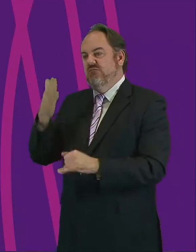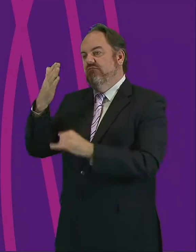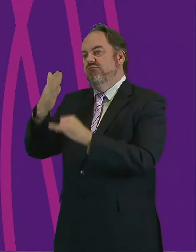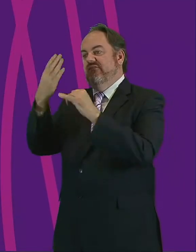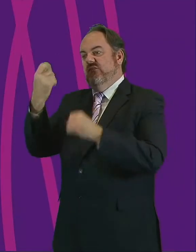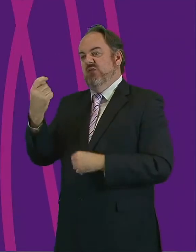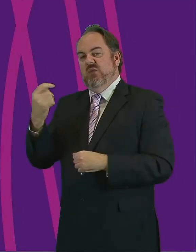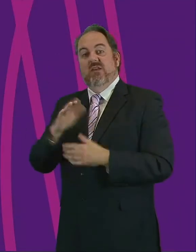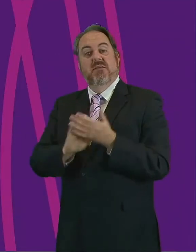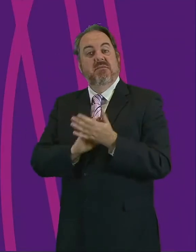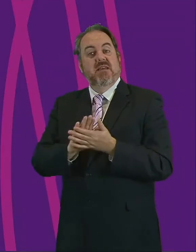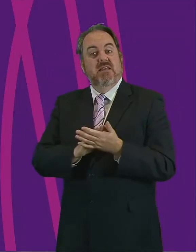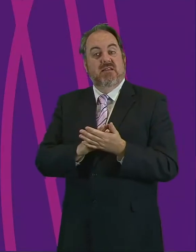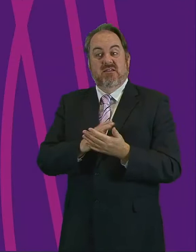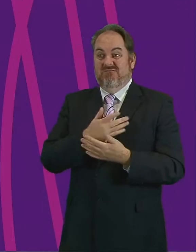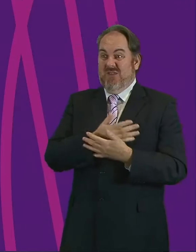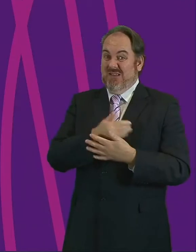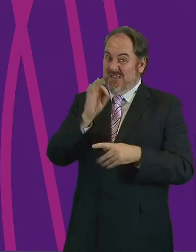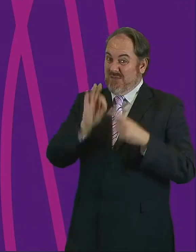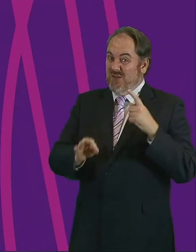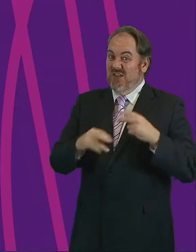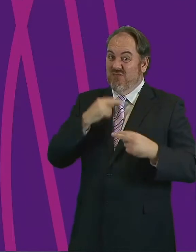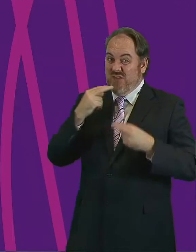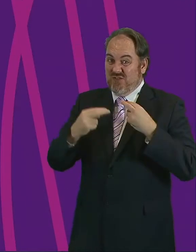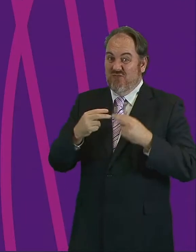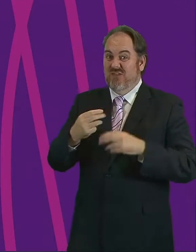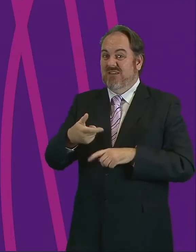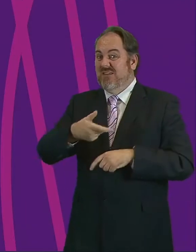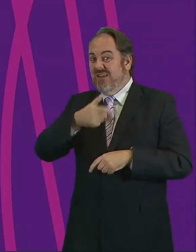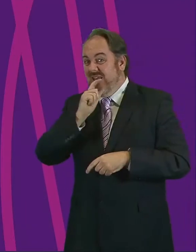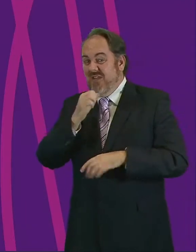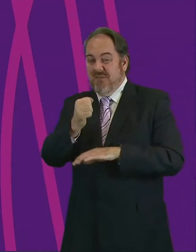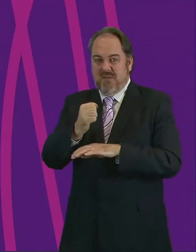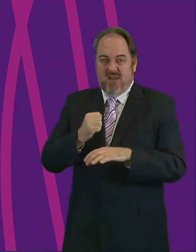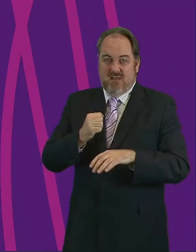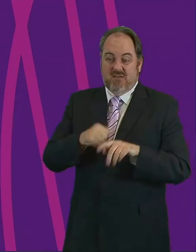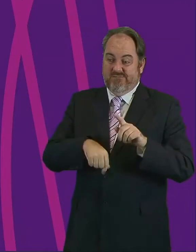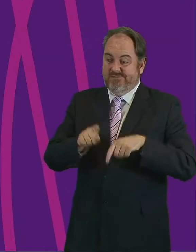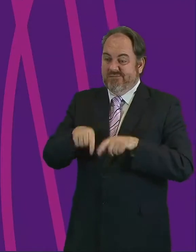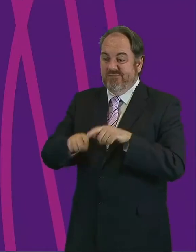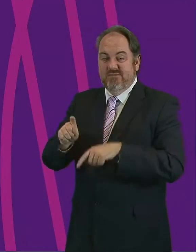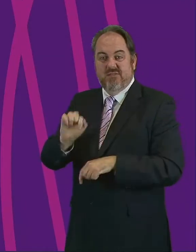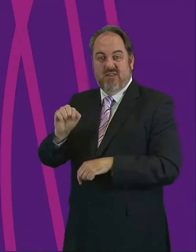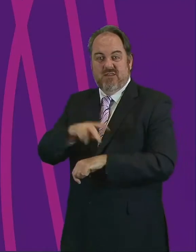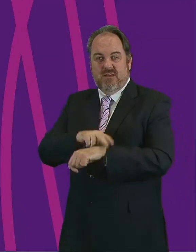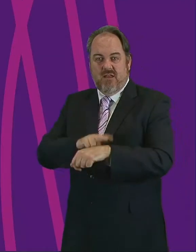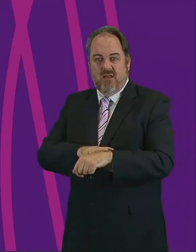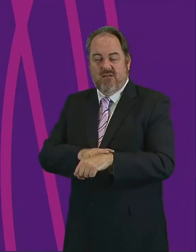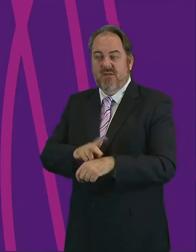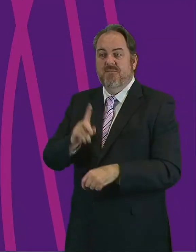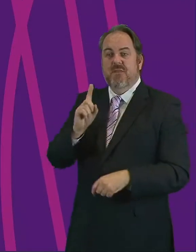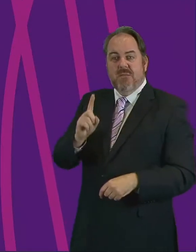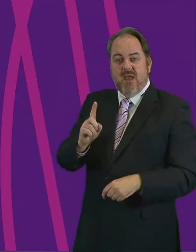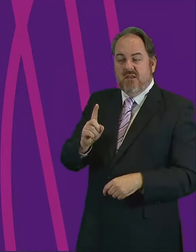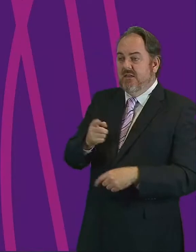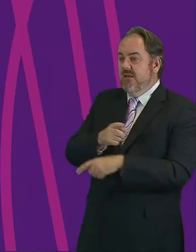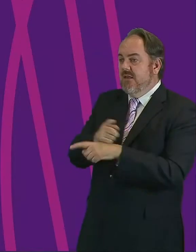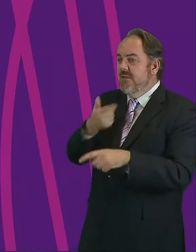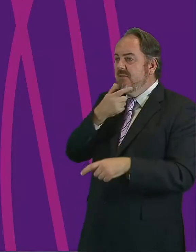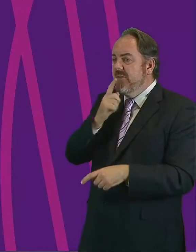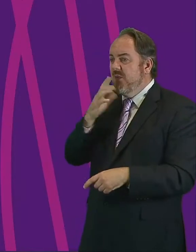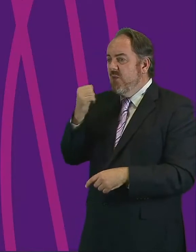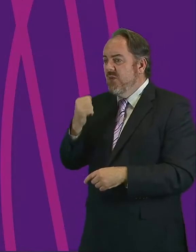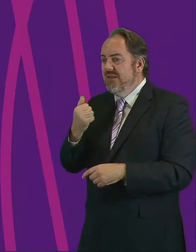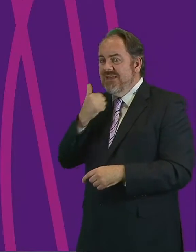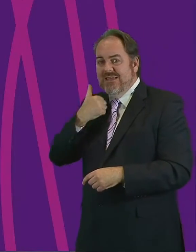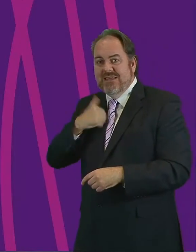work practices in place is important. And I can assure him that all of our support for employability and skills and retraining